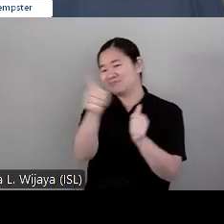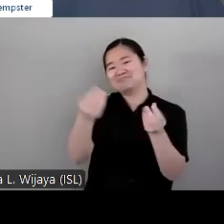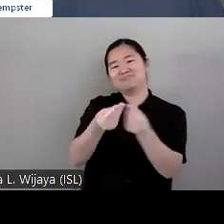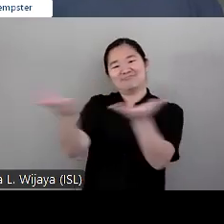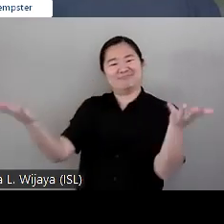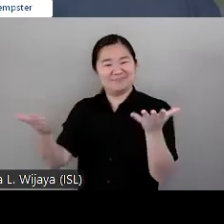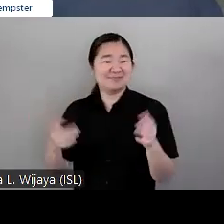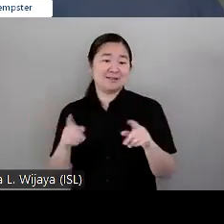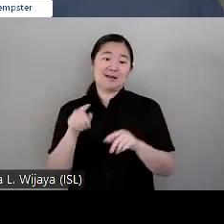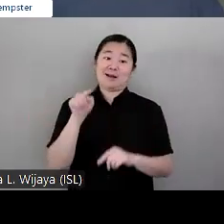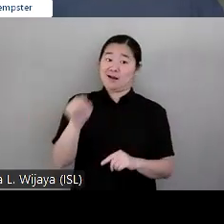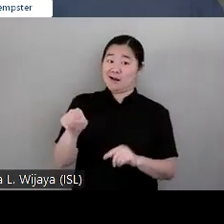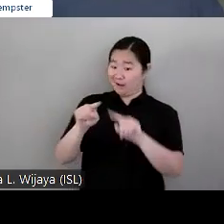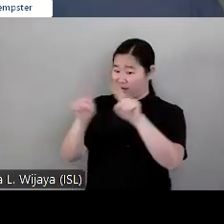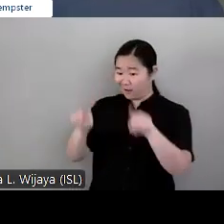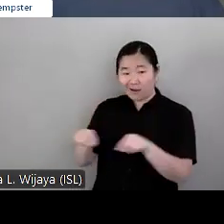following the panel discussion.